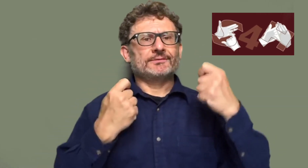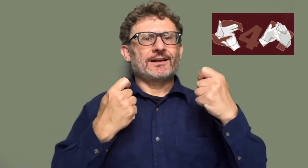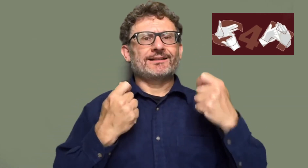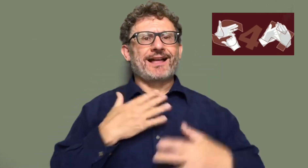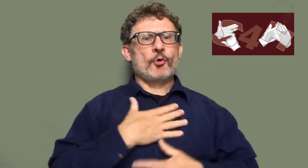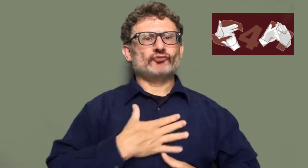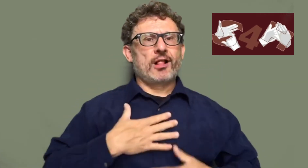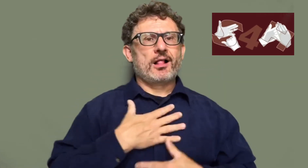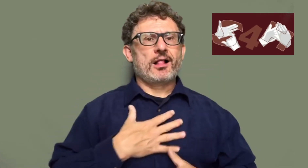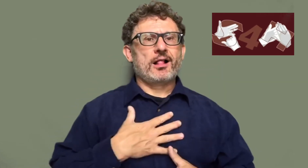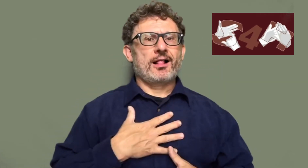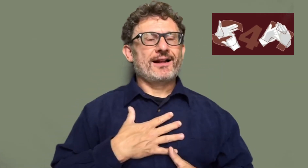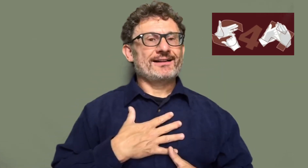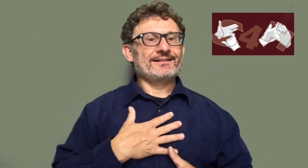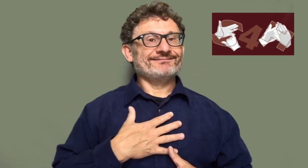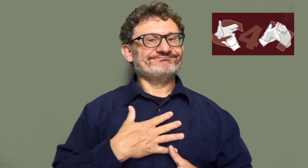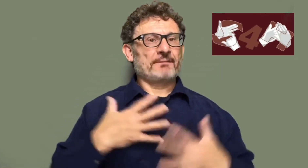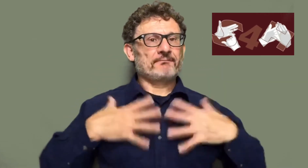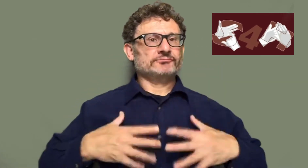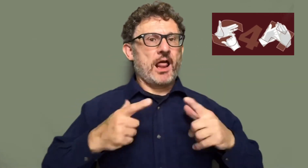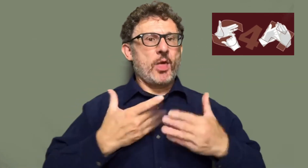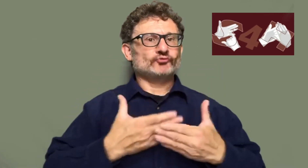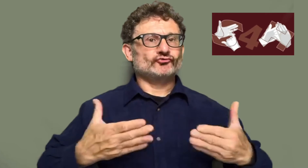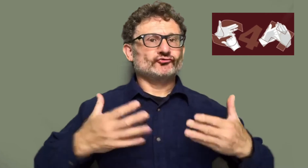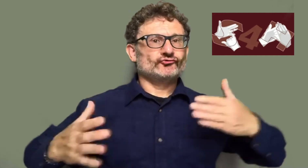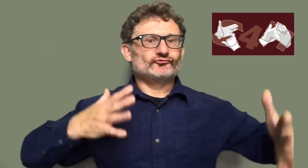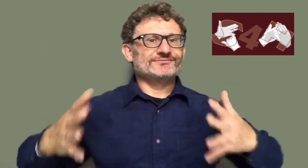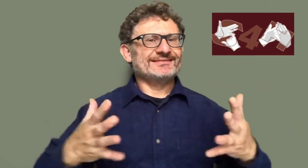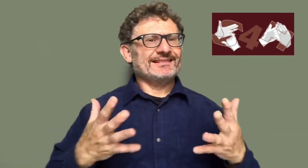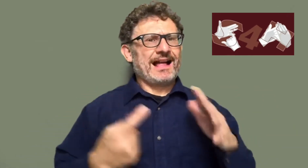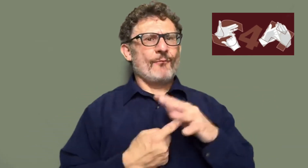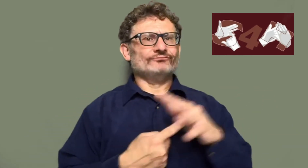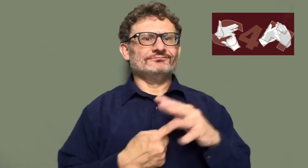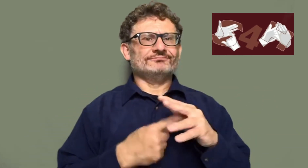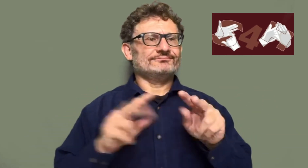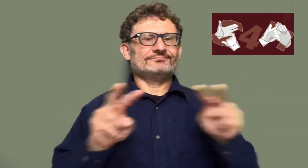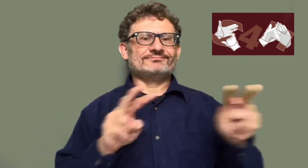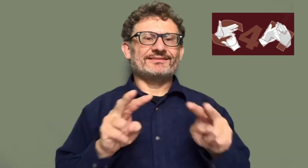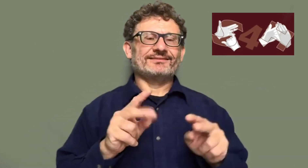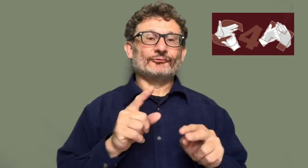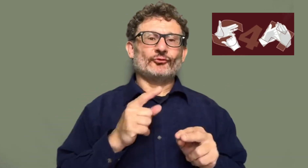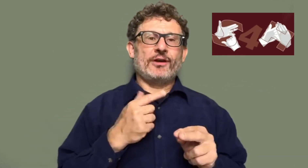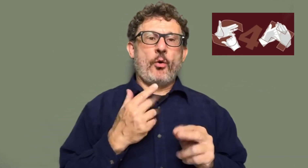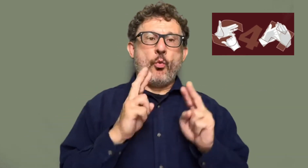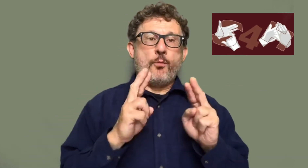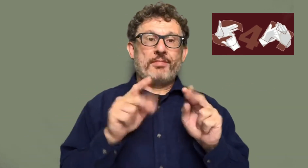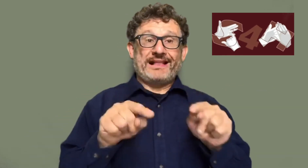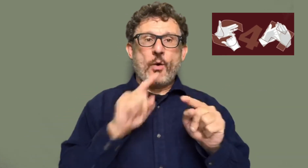very expressionate language. It can express real emotion through the body language that somebody uses, and that's quite key to the language. So